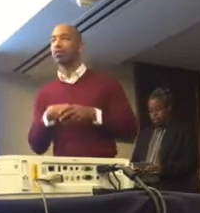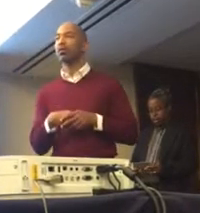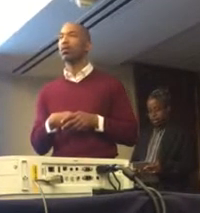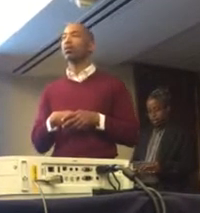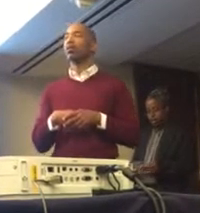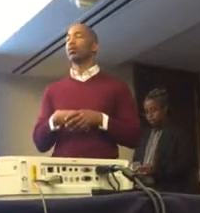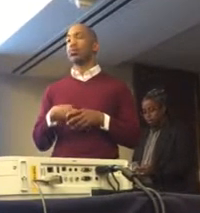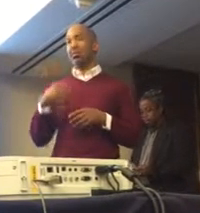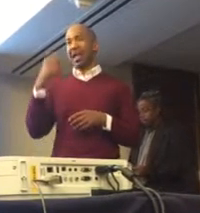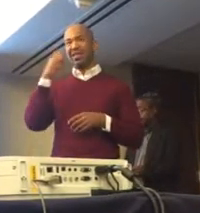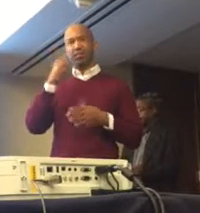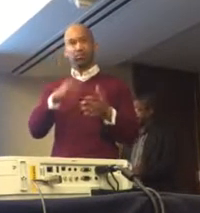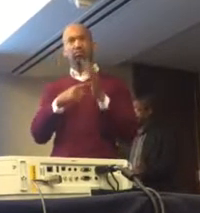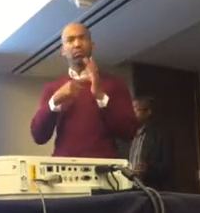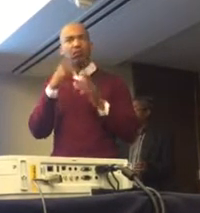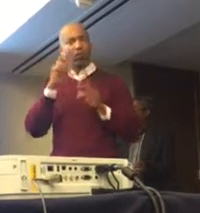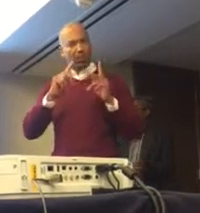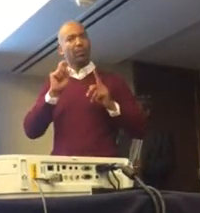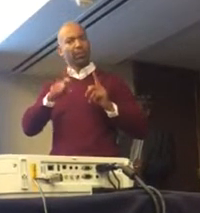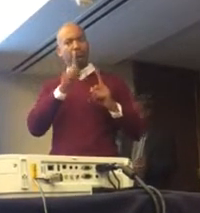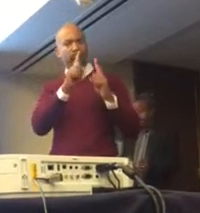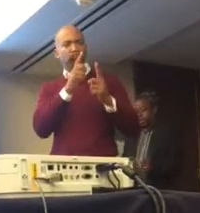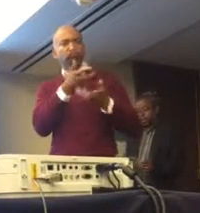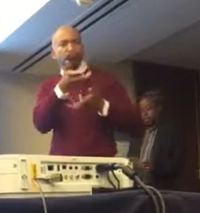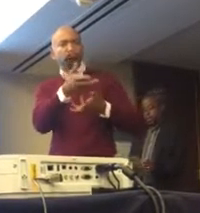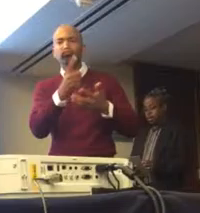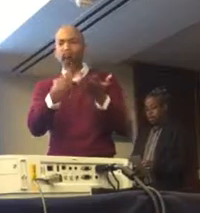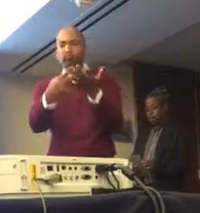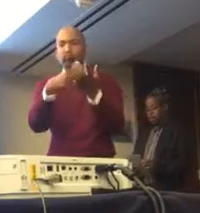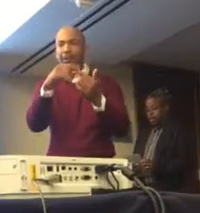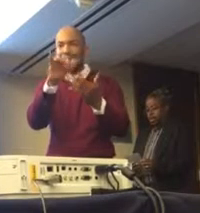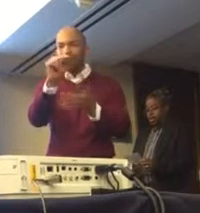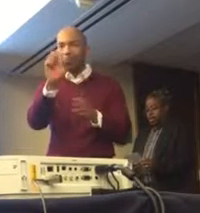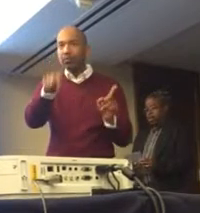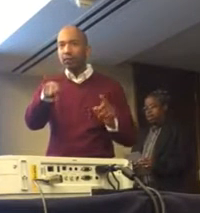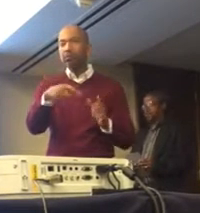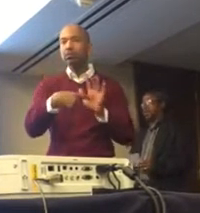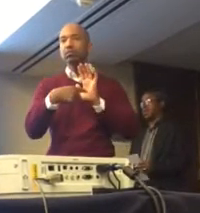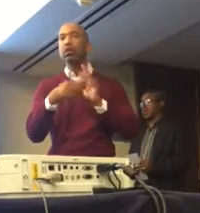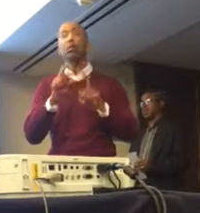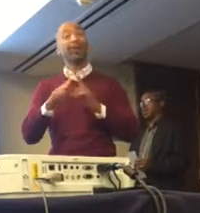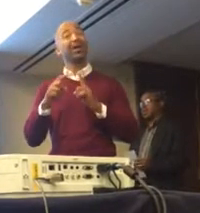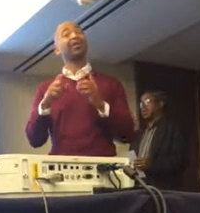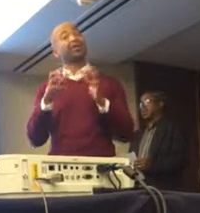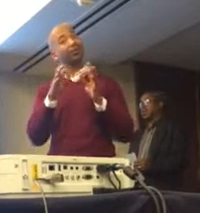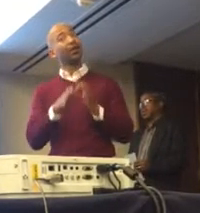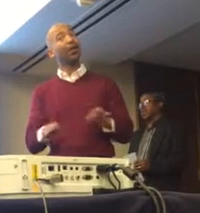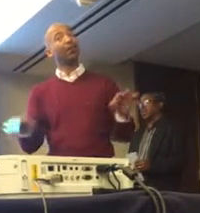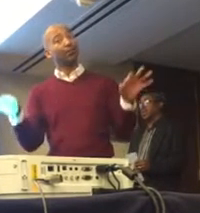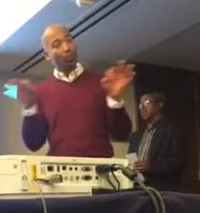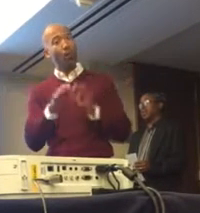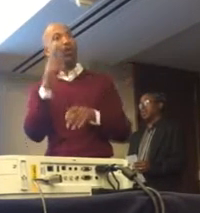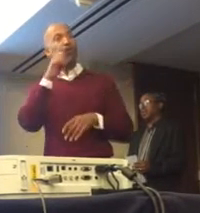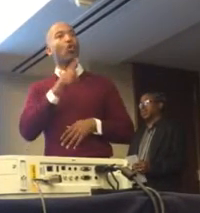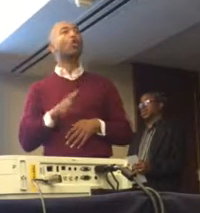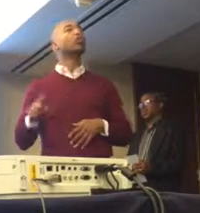it's necessary for the conversation, but even more so, it's so necessary to own your